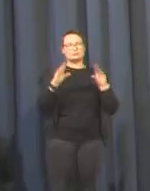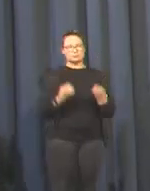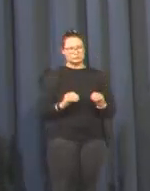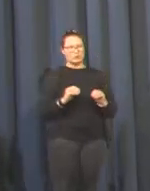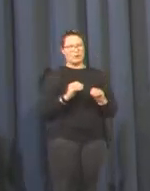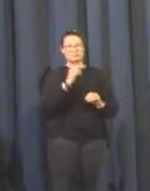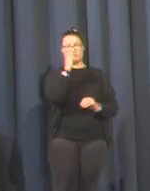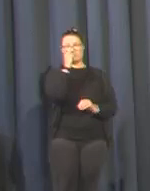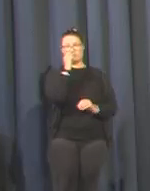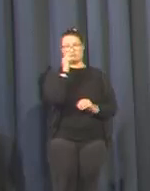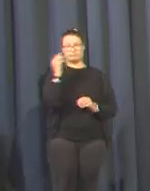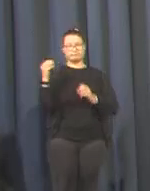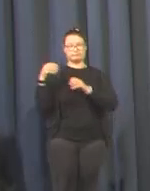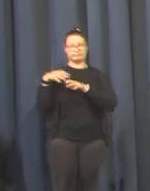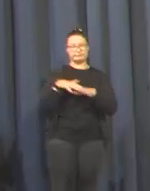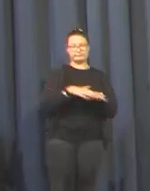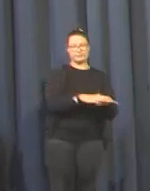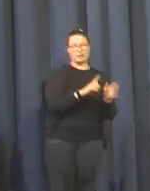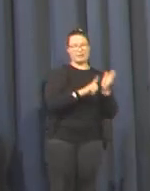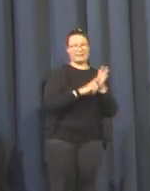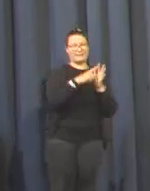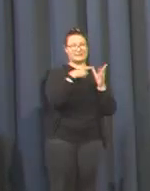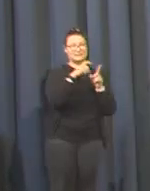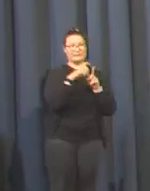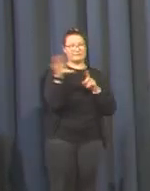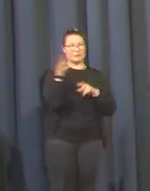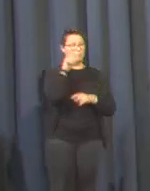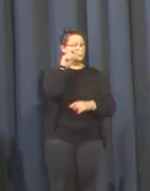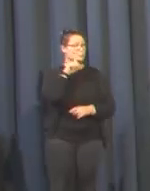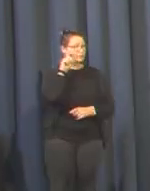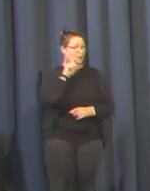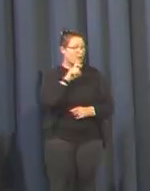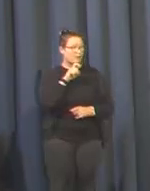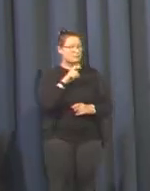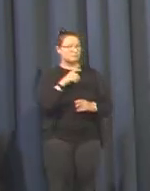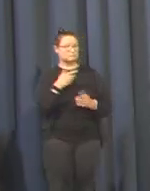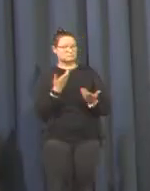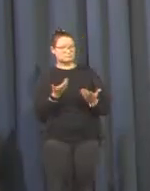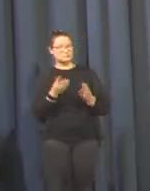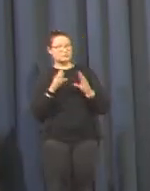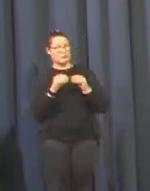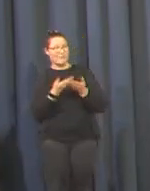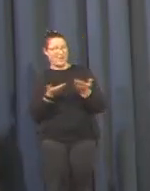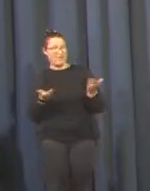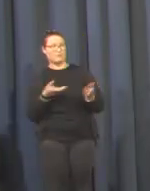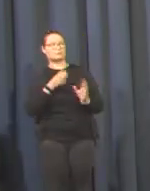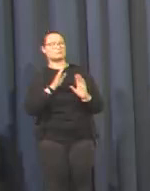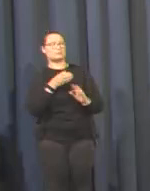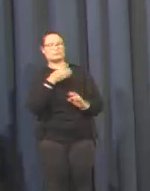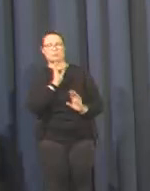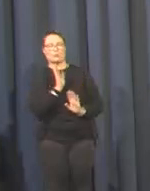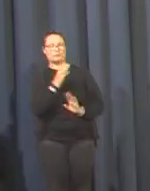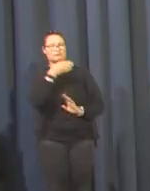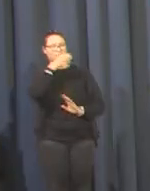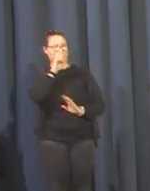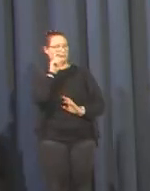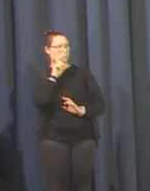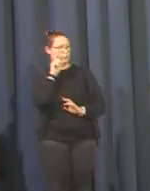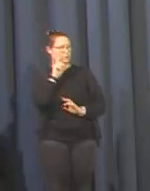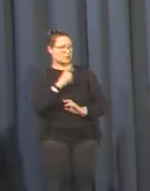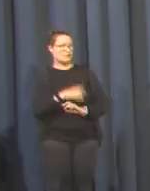notice, and now we're encouraging people to think about, are there any other exposures that I should be taking